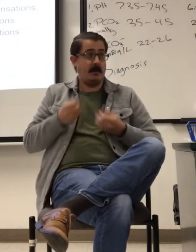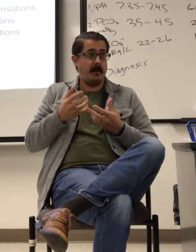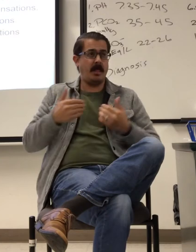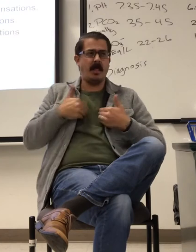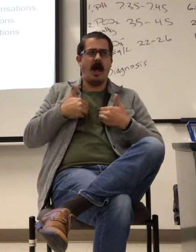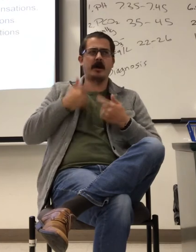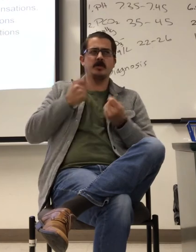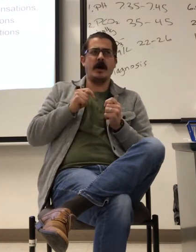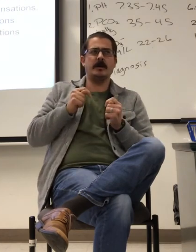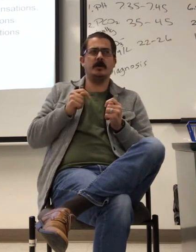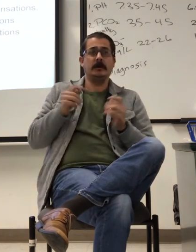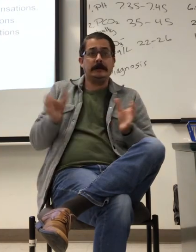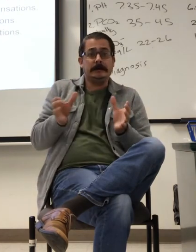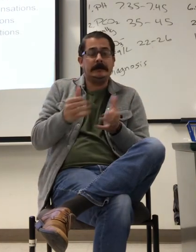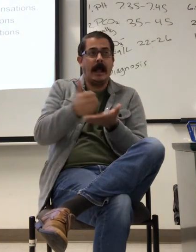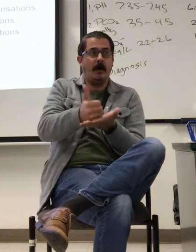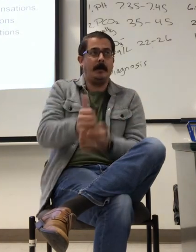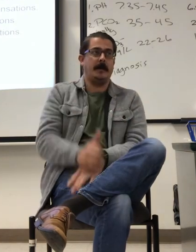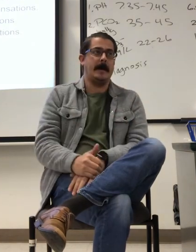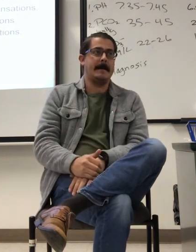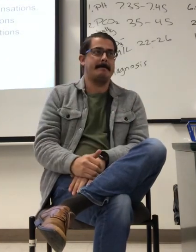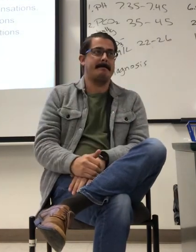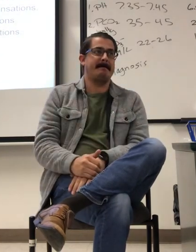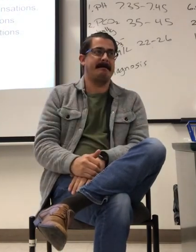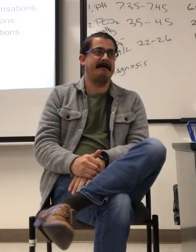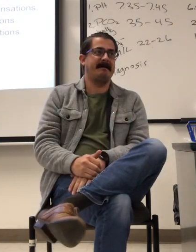lungs compensating to help?